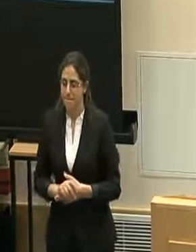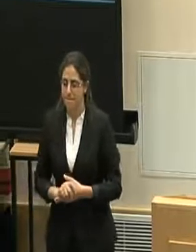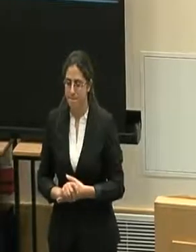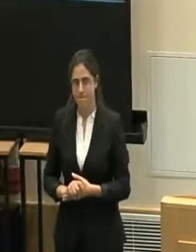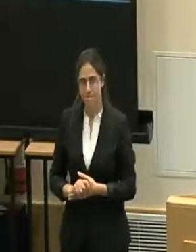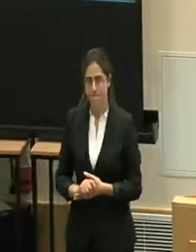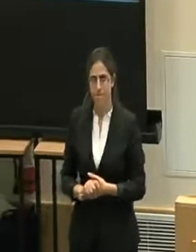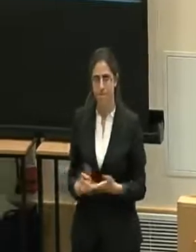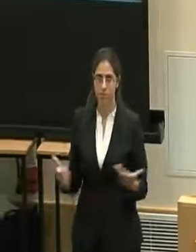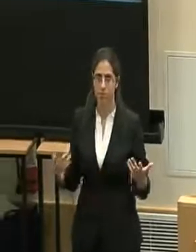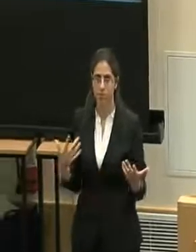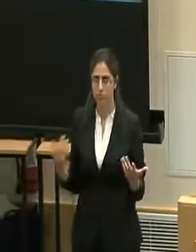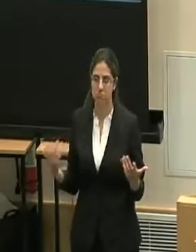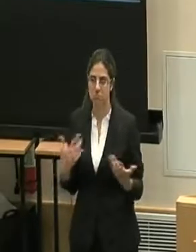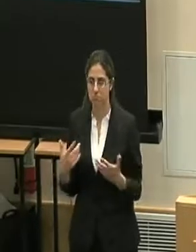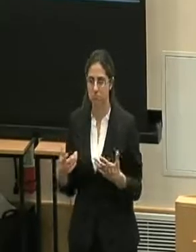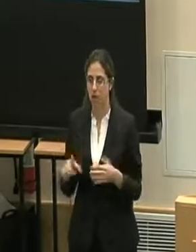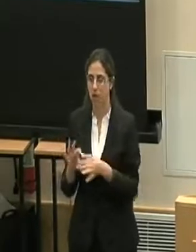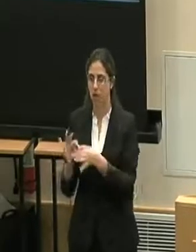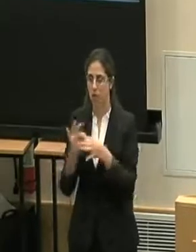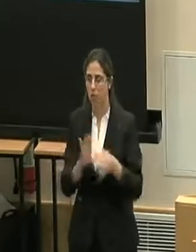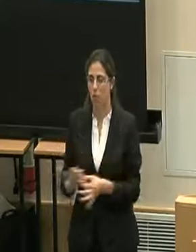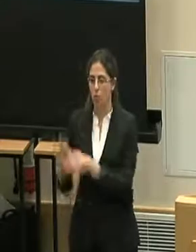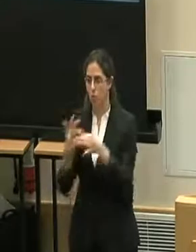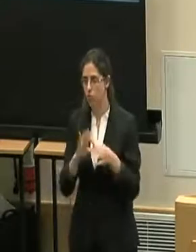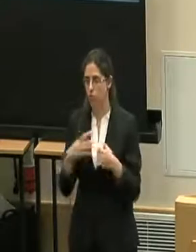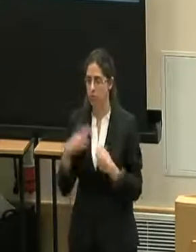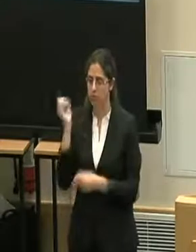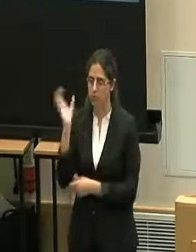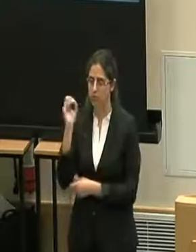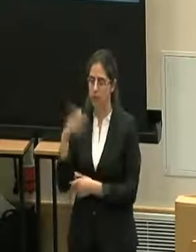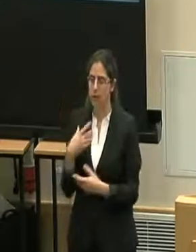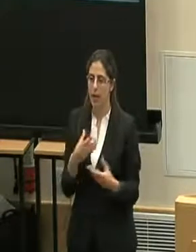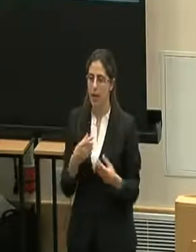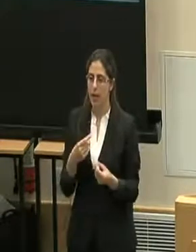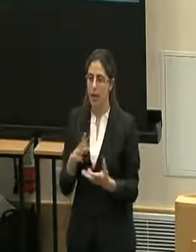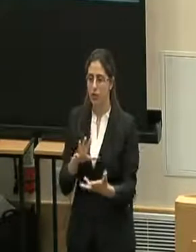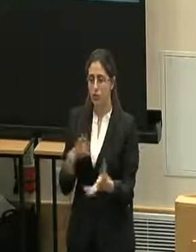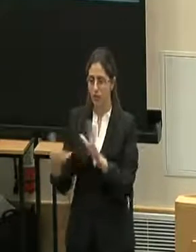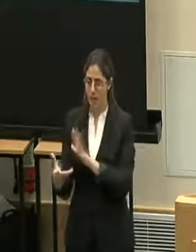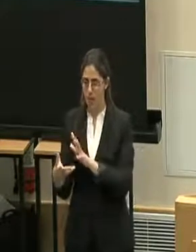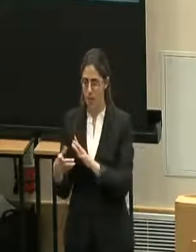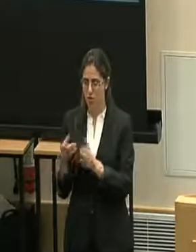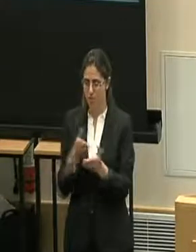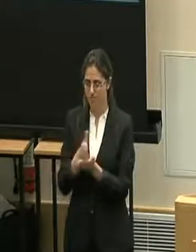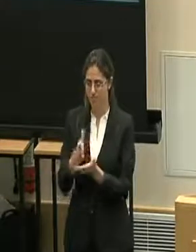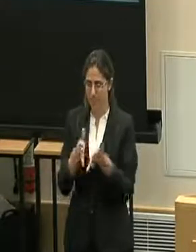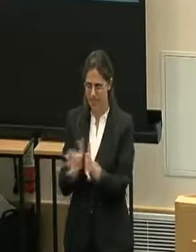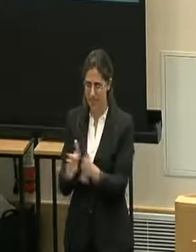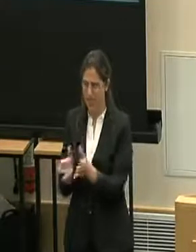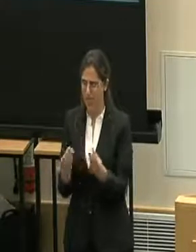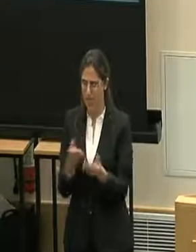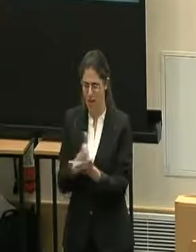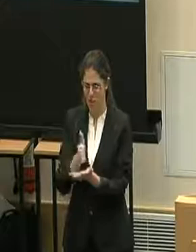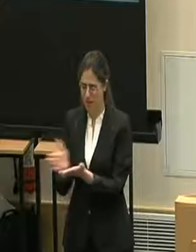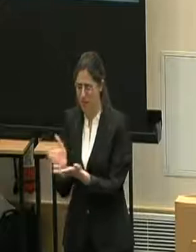Well, I don't know. Structure what I want to say. There are various ways of explaining transformation, and I want to